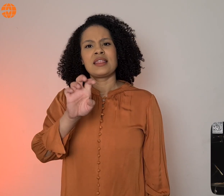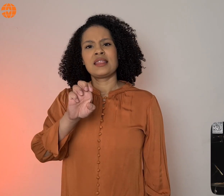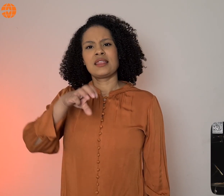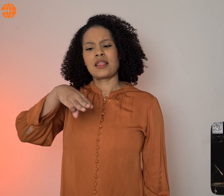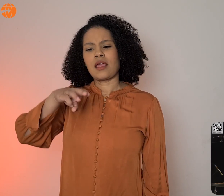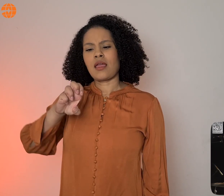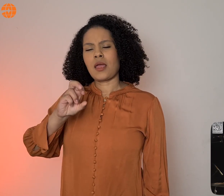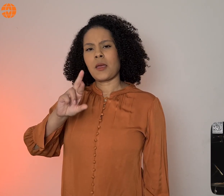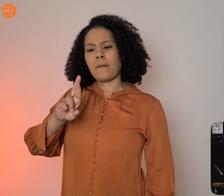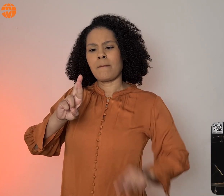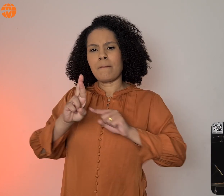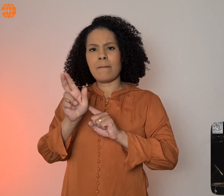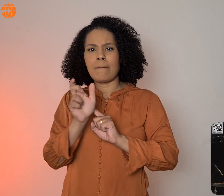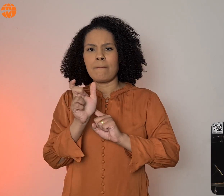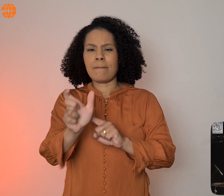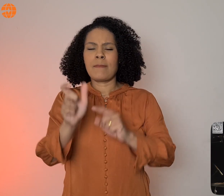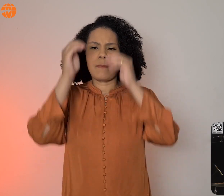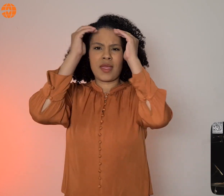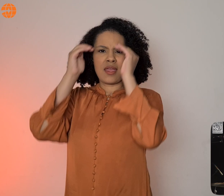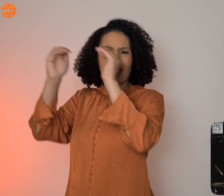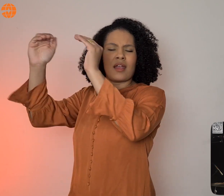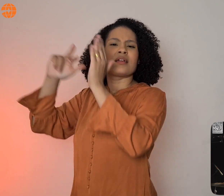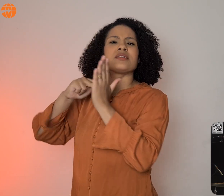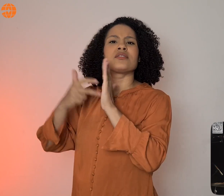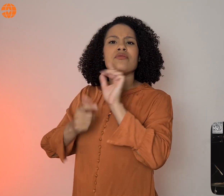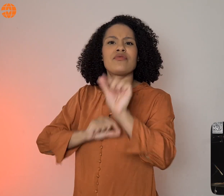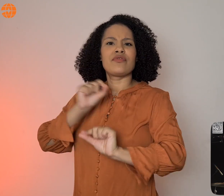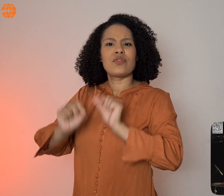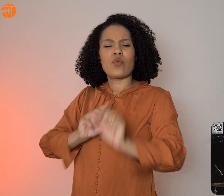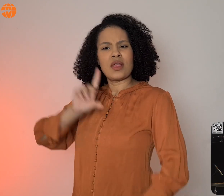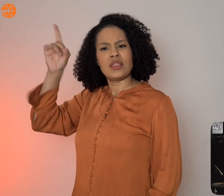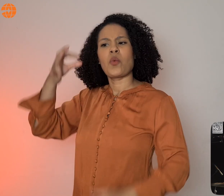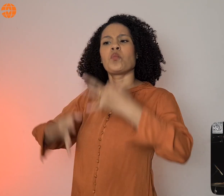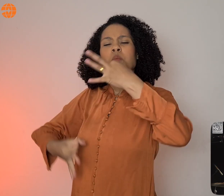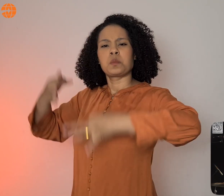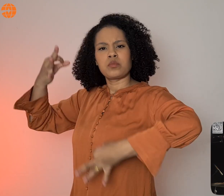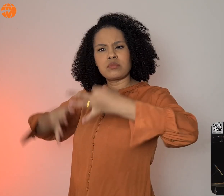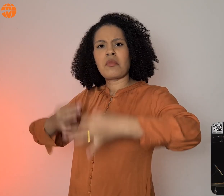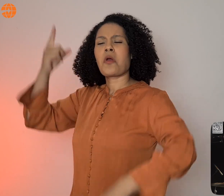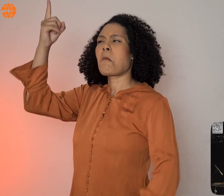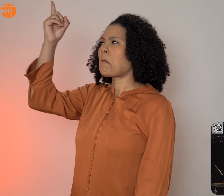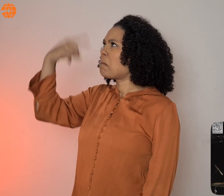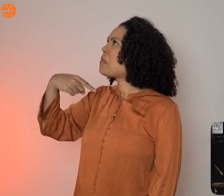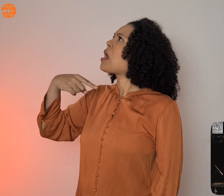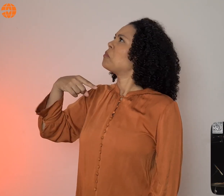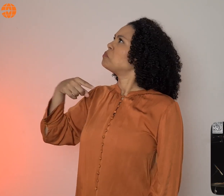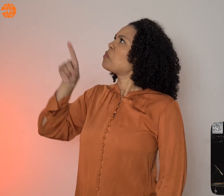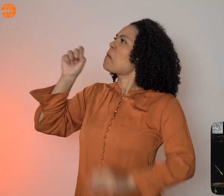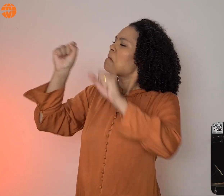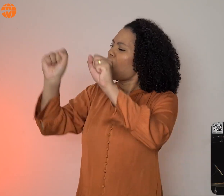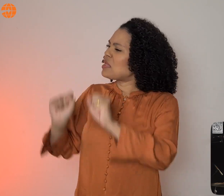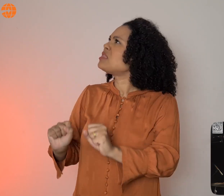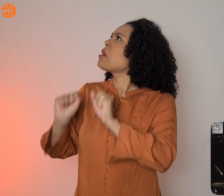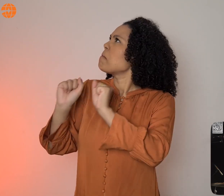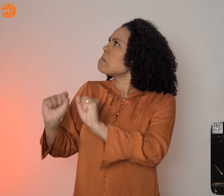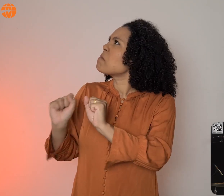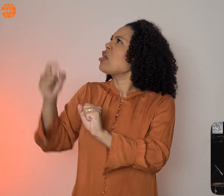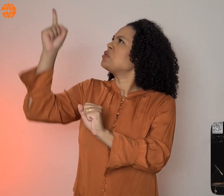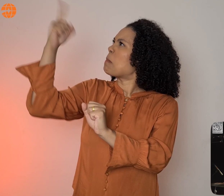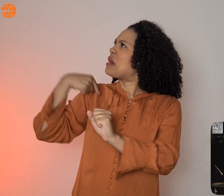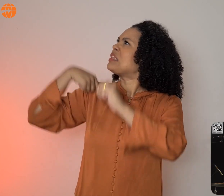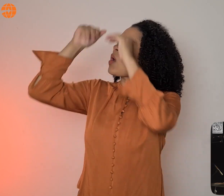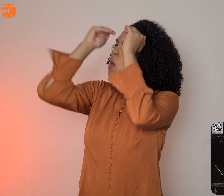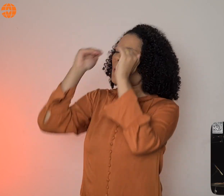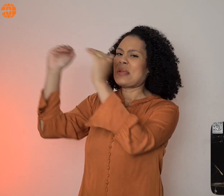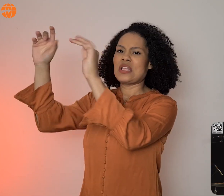yours. E temer a ele significa em considerar ele como seu juiz, seu mestre, aquele que tem poder sobre a sua vida e se curvar a ele. Have you